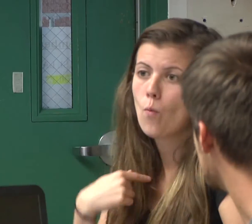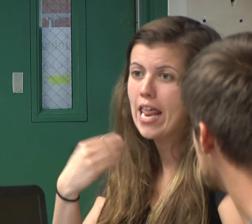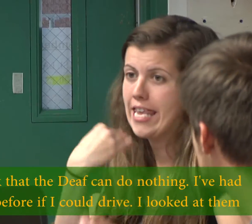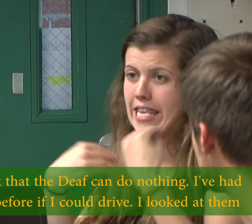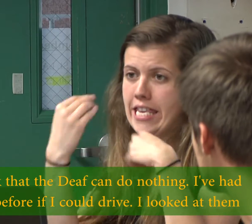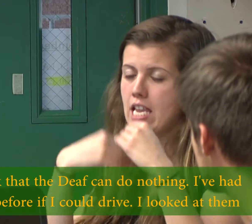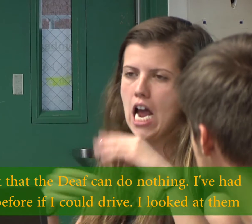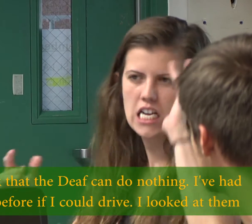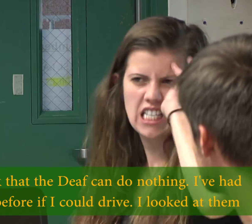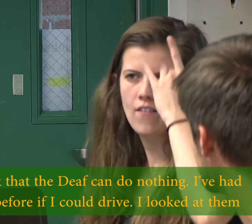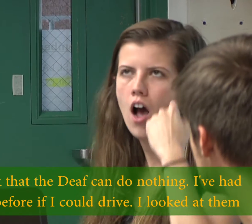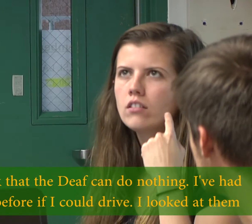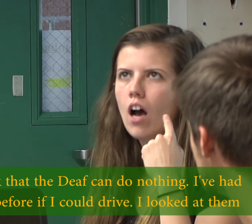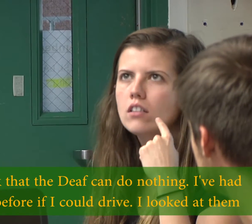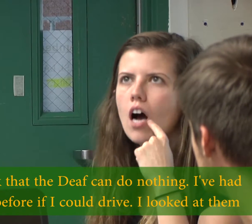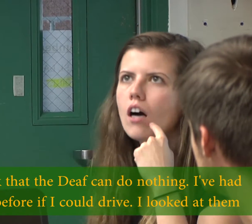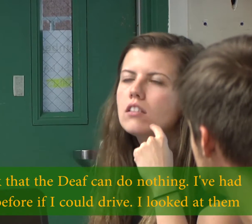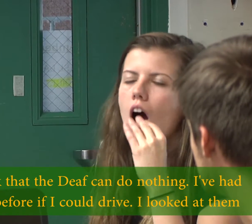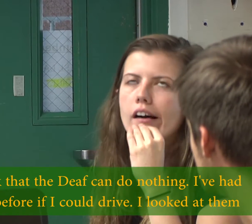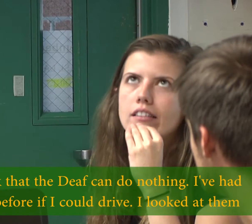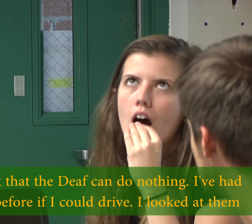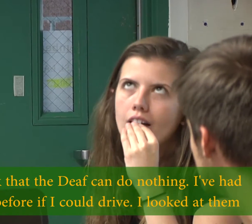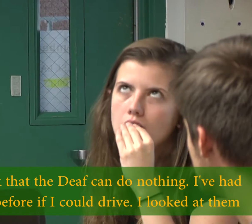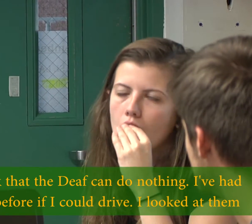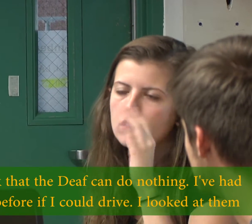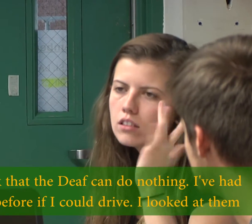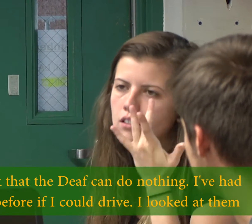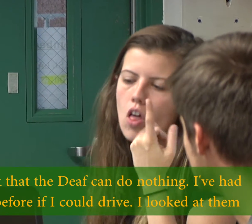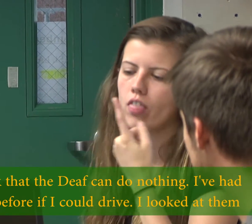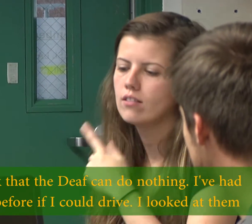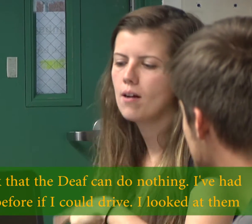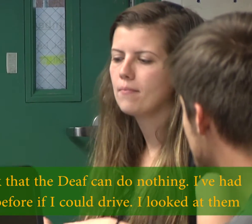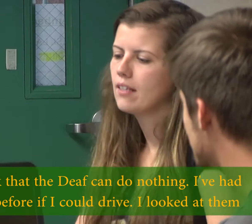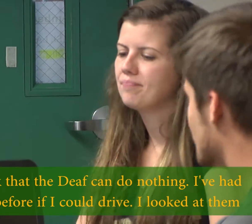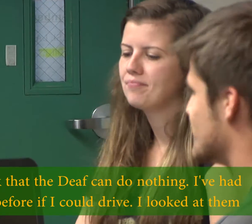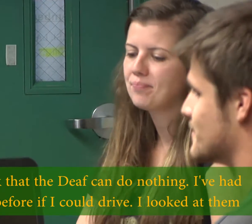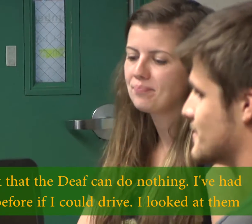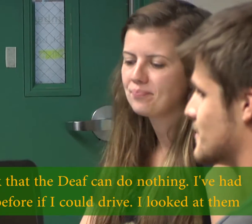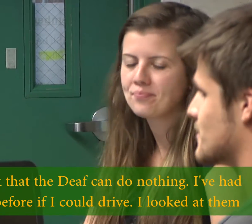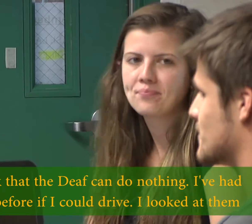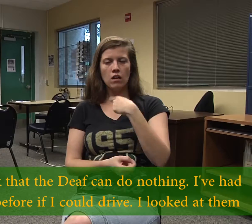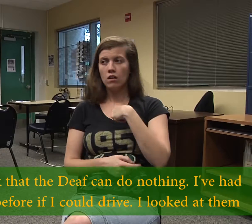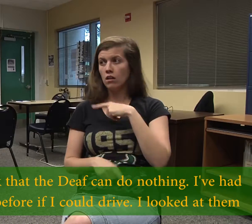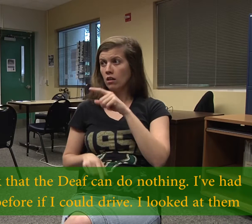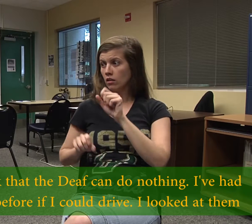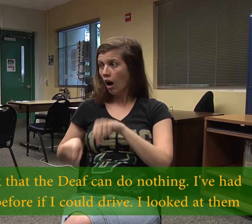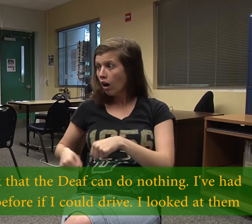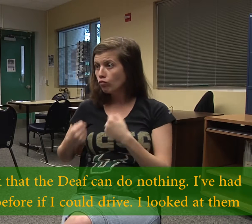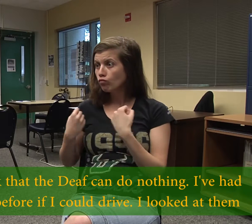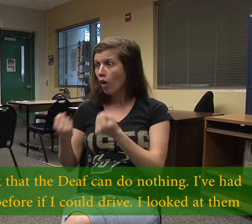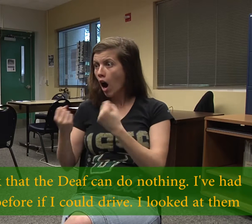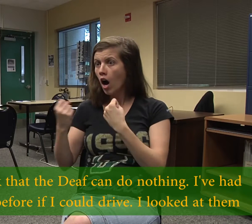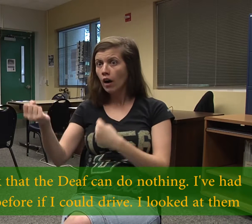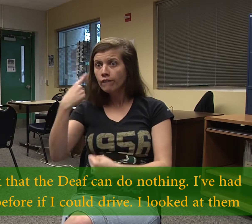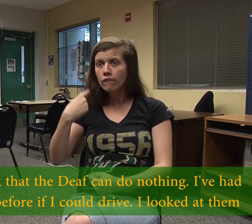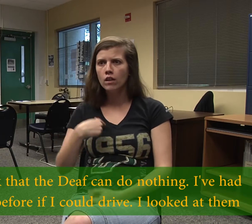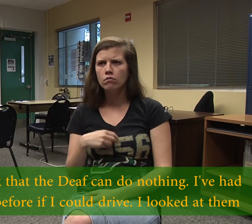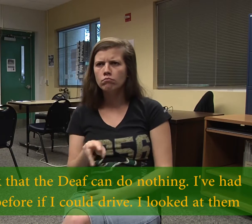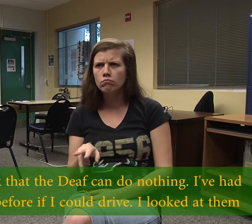Most people think that the Deaf can do nothing. I've had someone ask me before if I could drive. And I looked at them a little